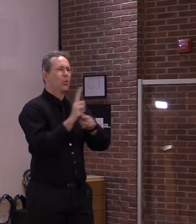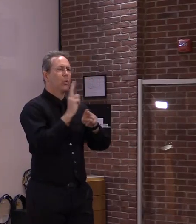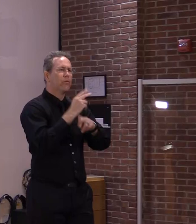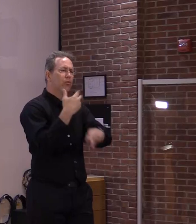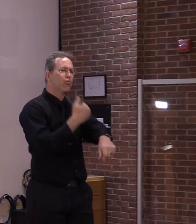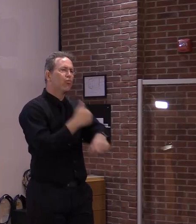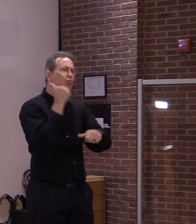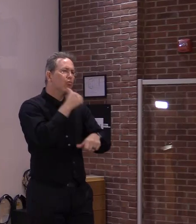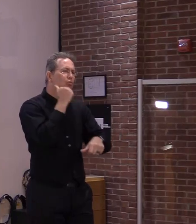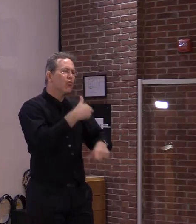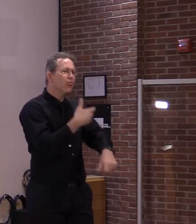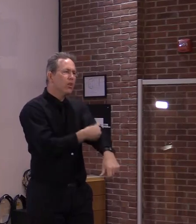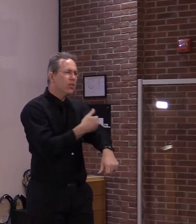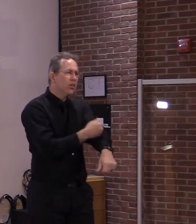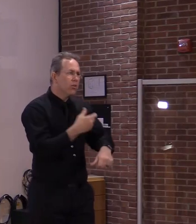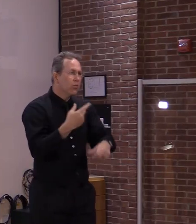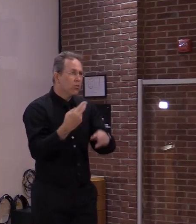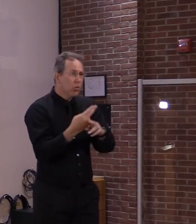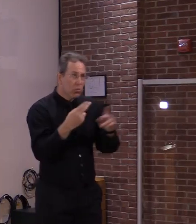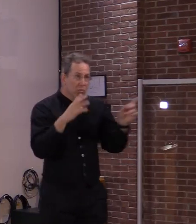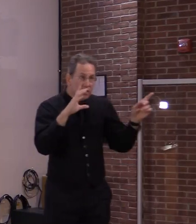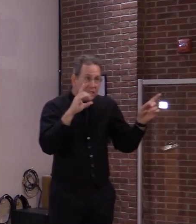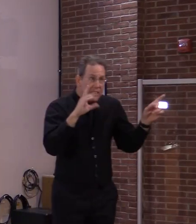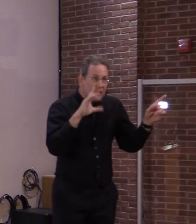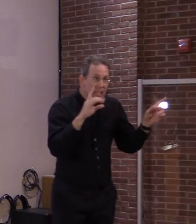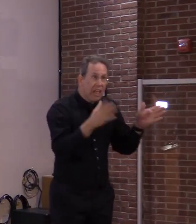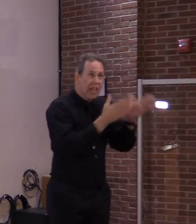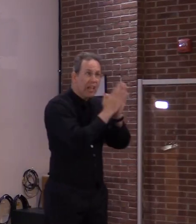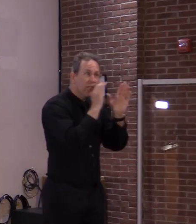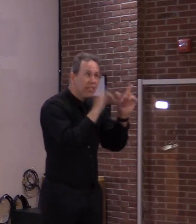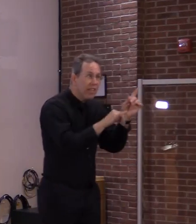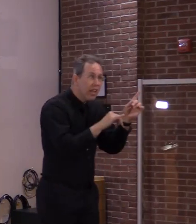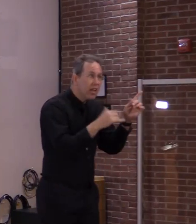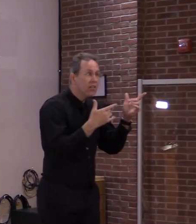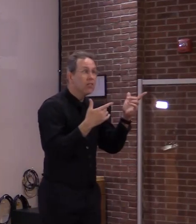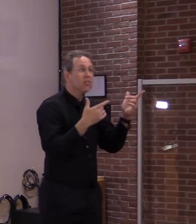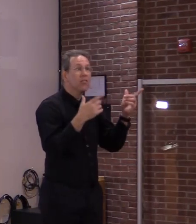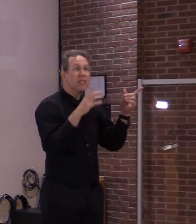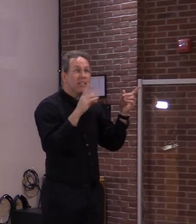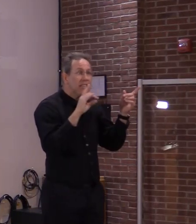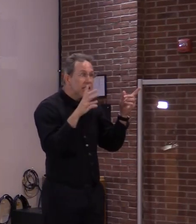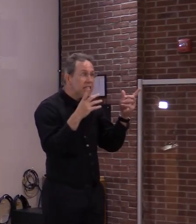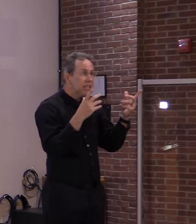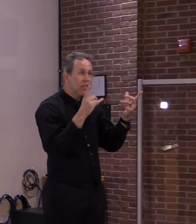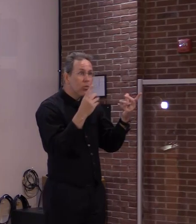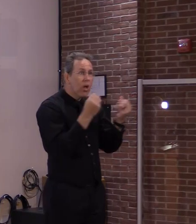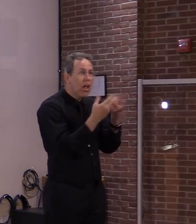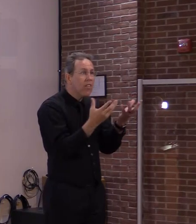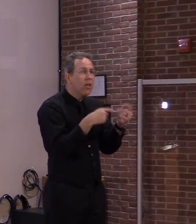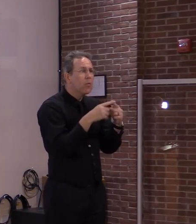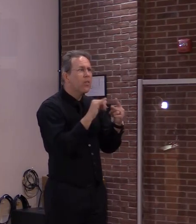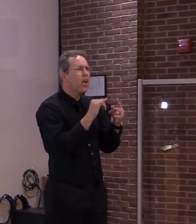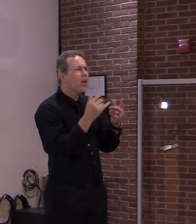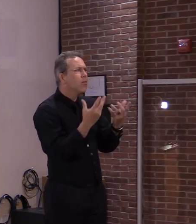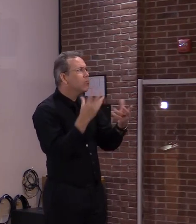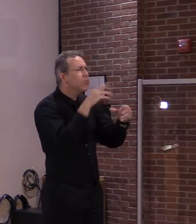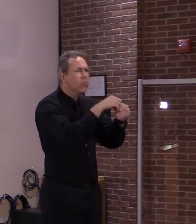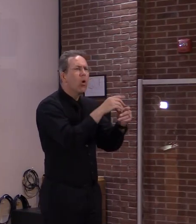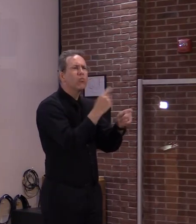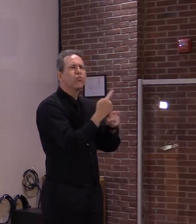FDA be doing this as part of the normal course of business? Yes, so